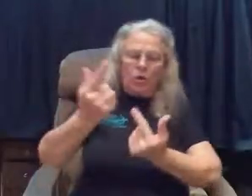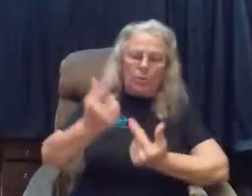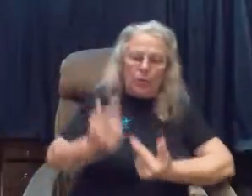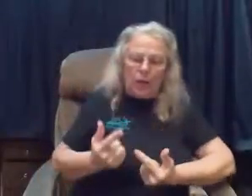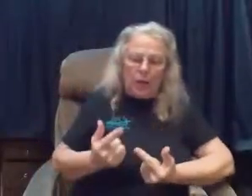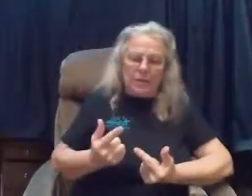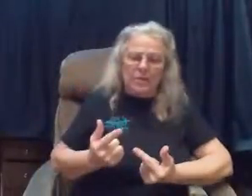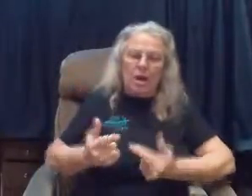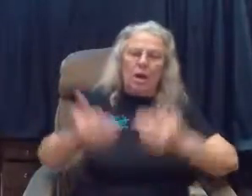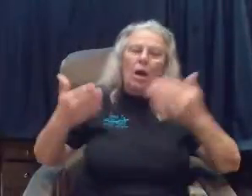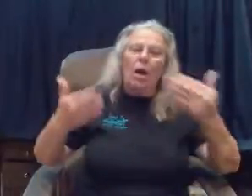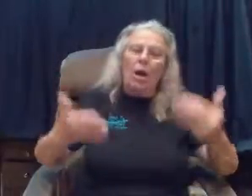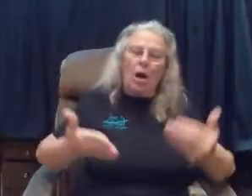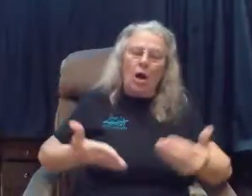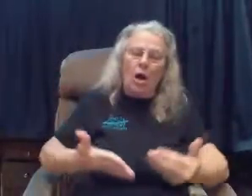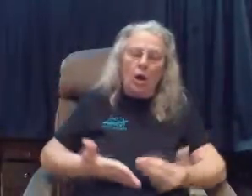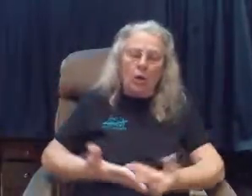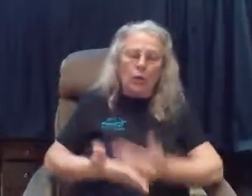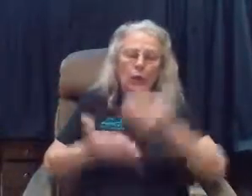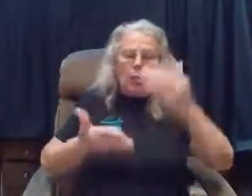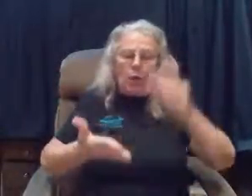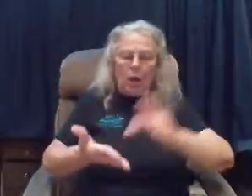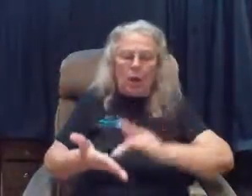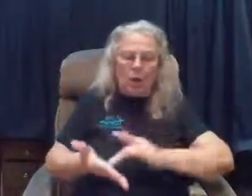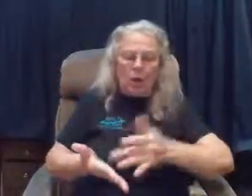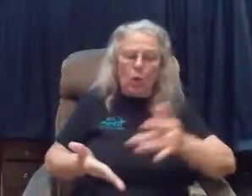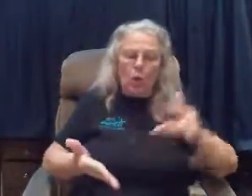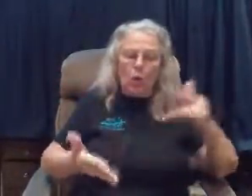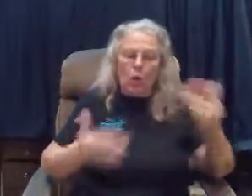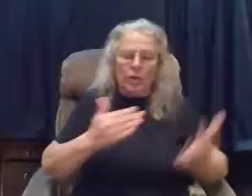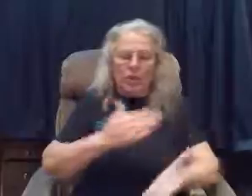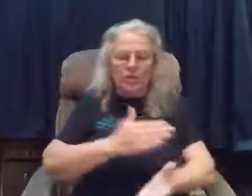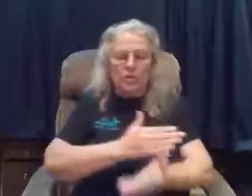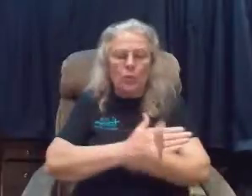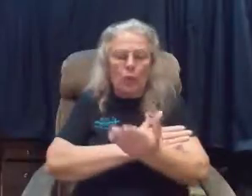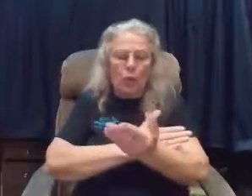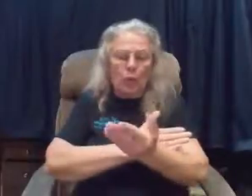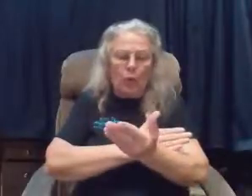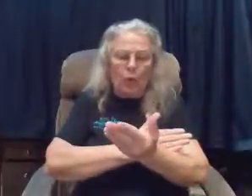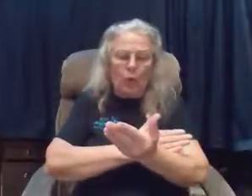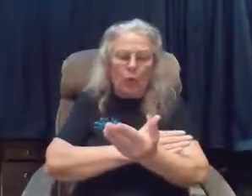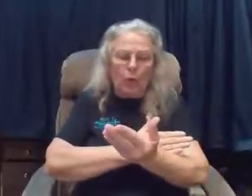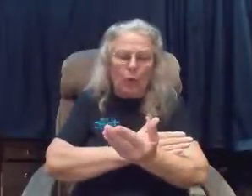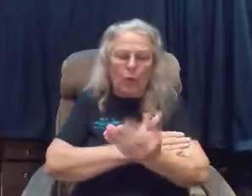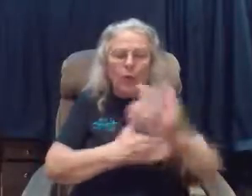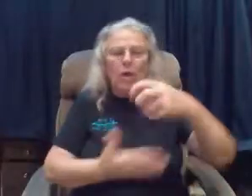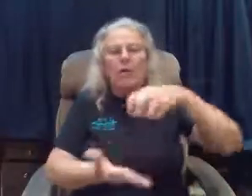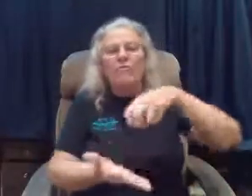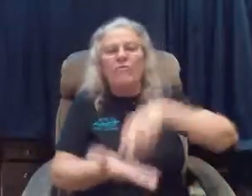yonder breaks a new and glorious morn.